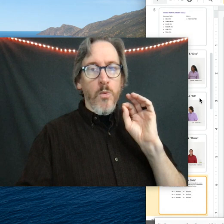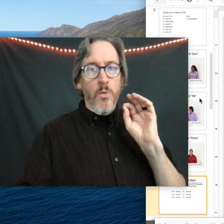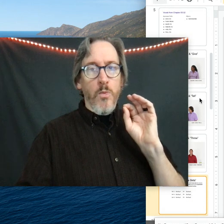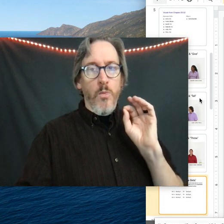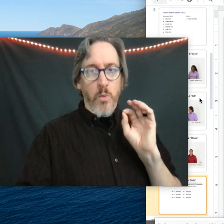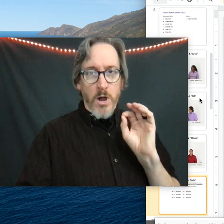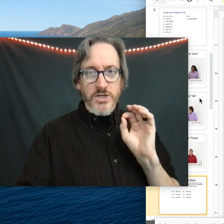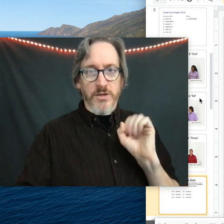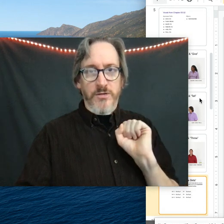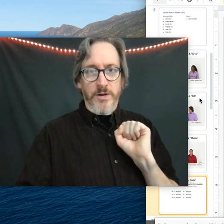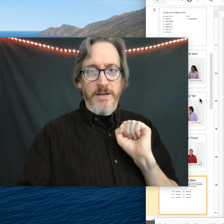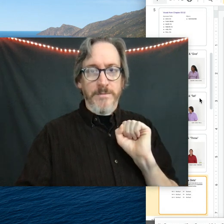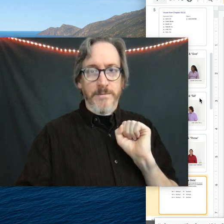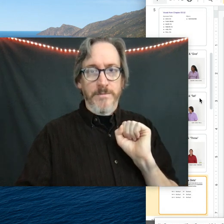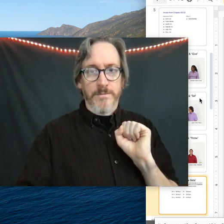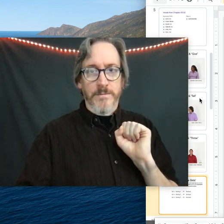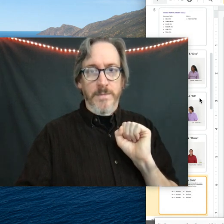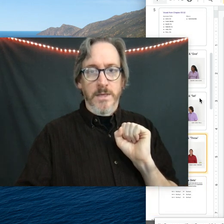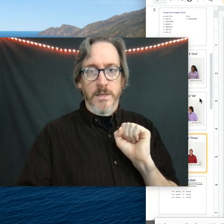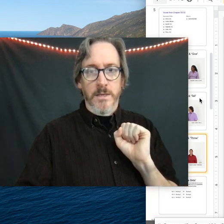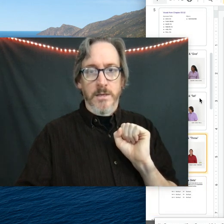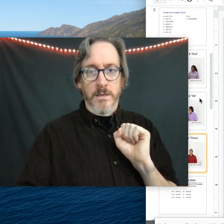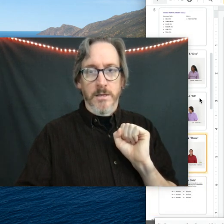So watch the 3